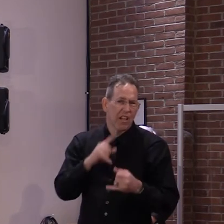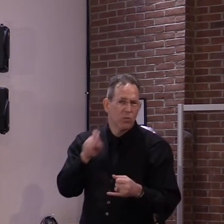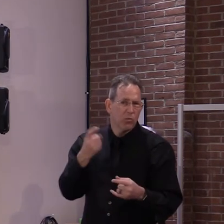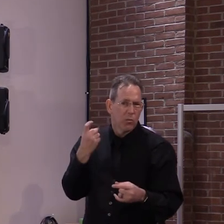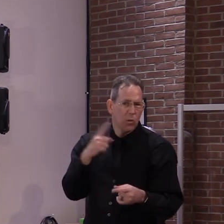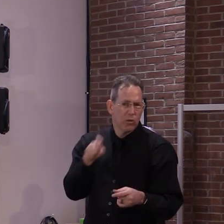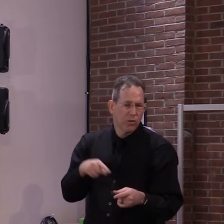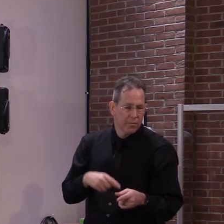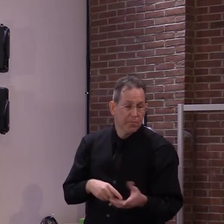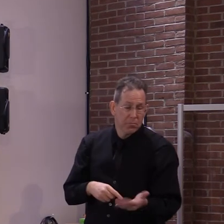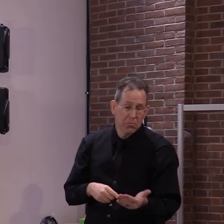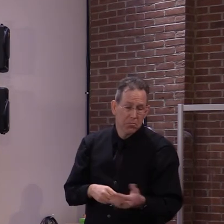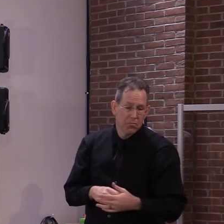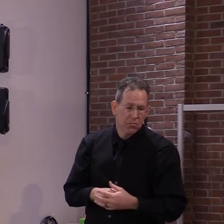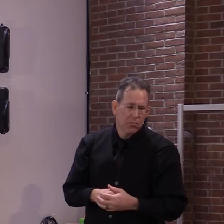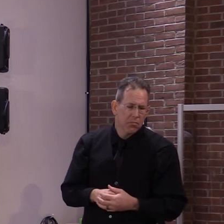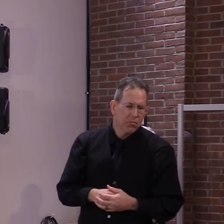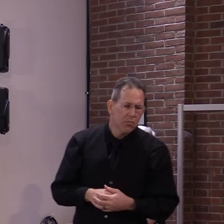made